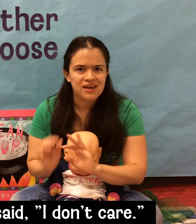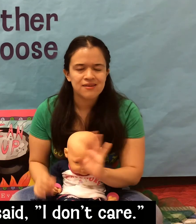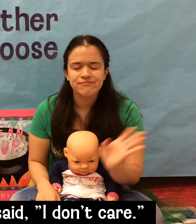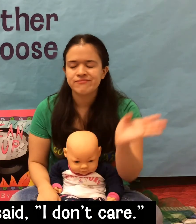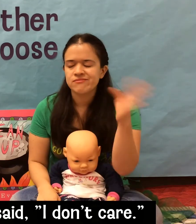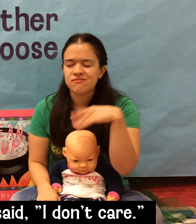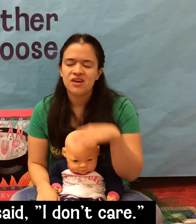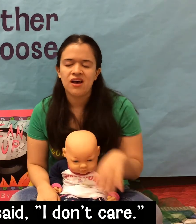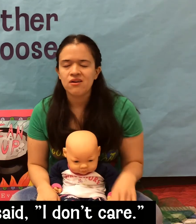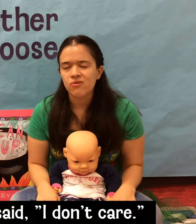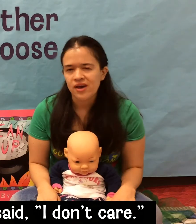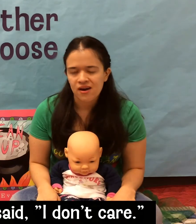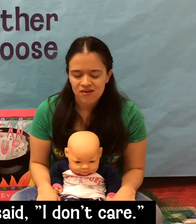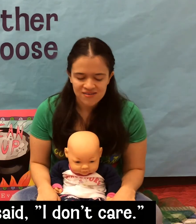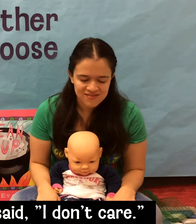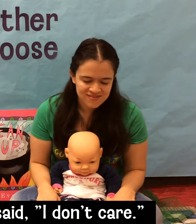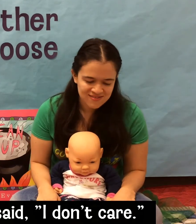said, I don't care.